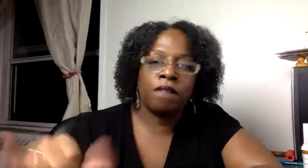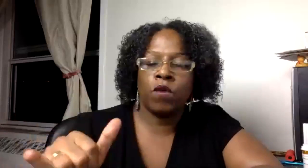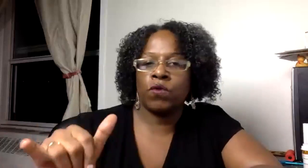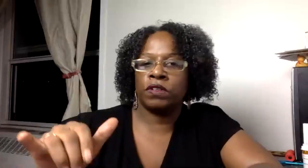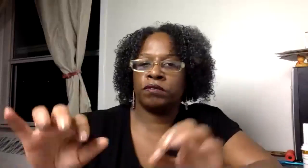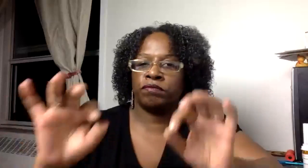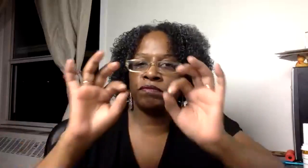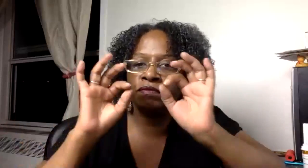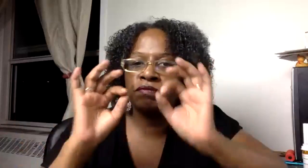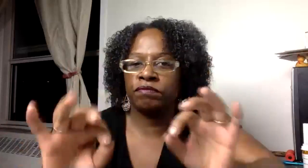from California.